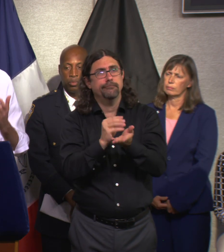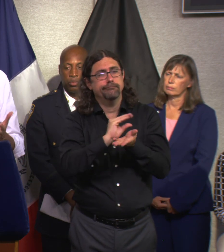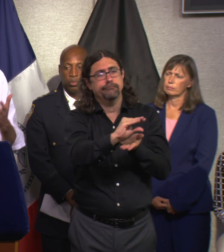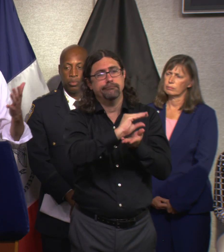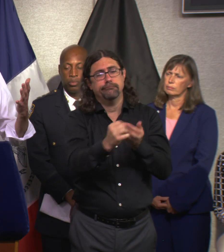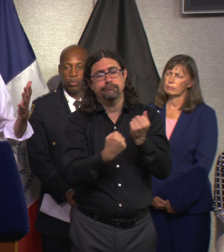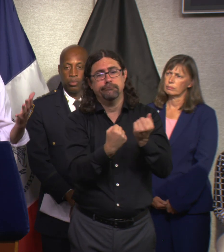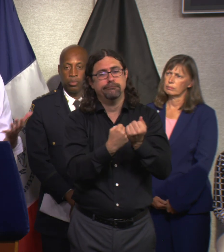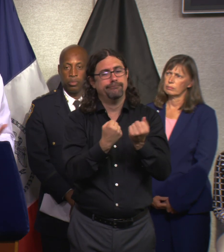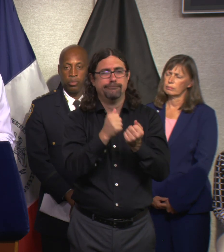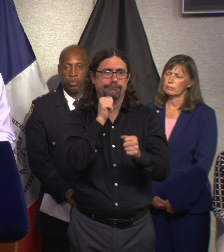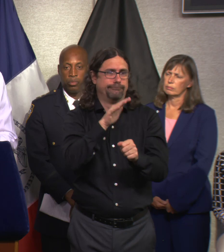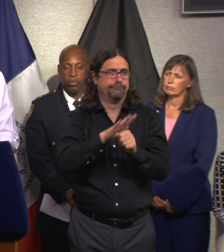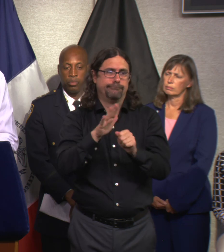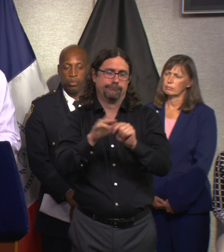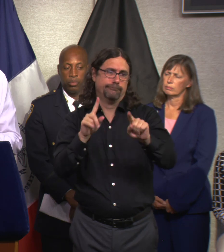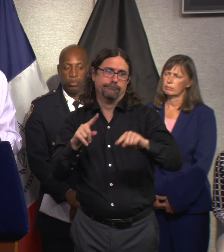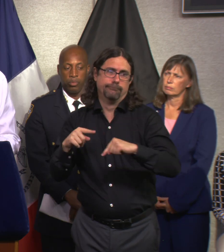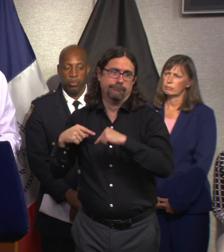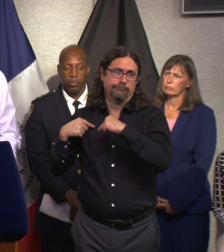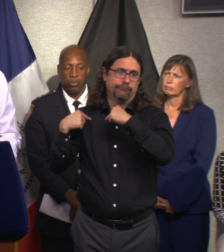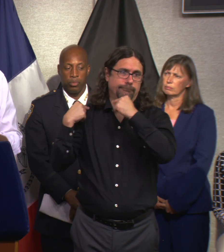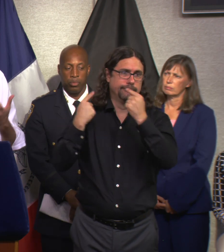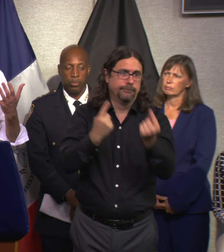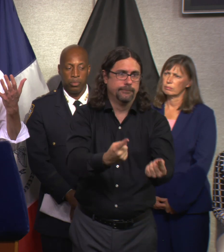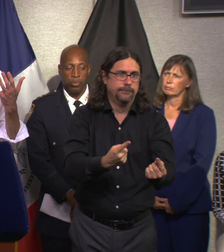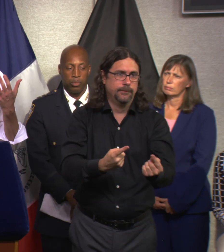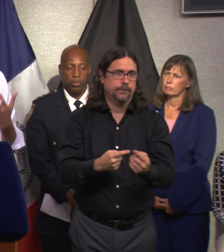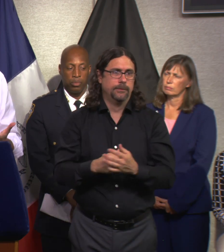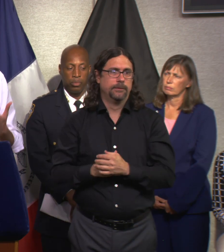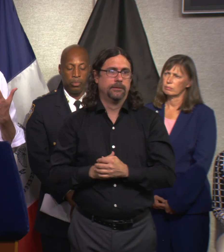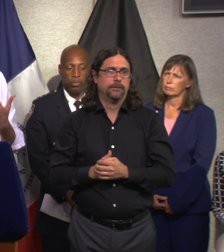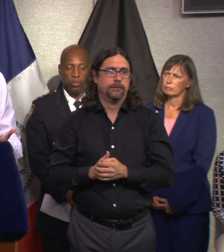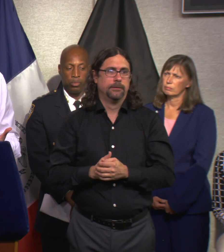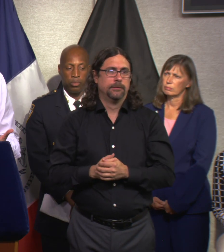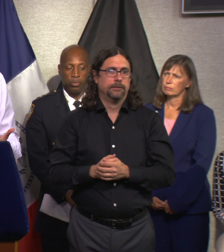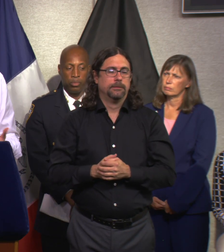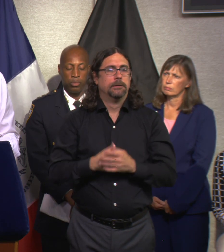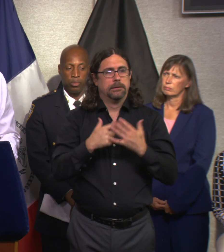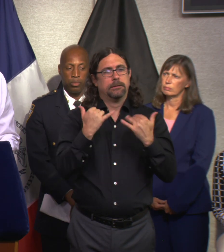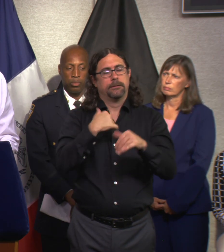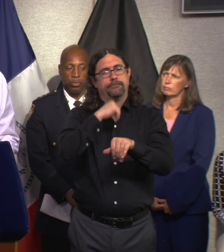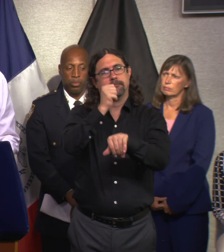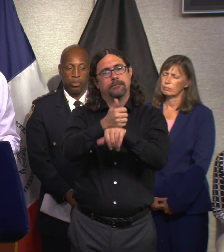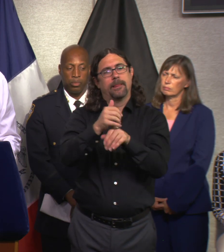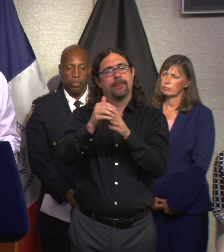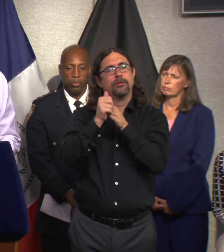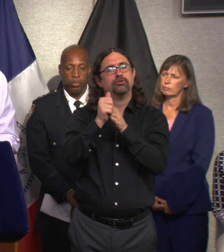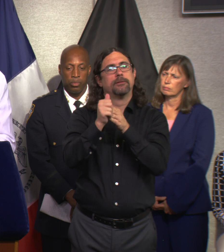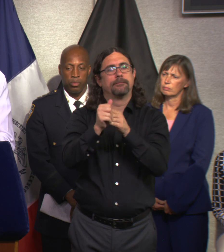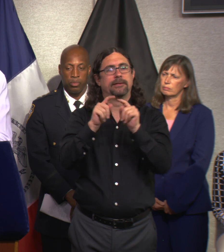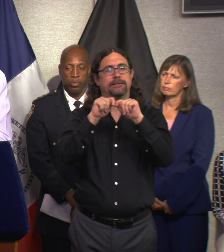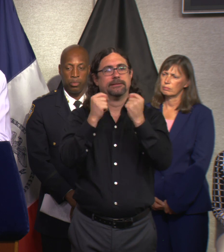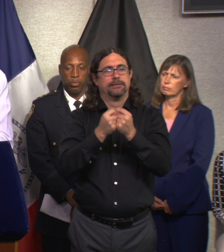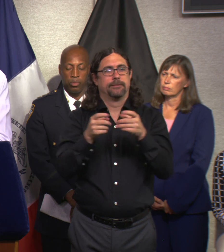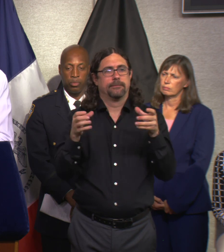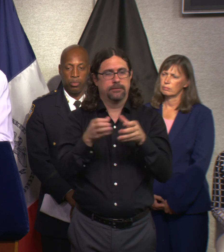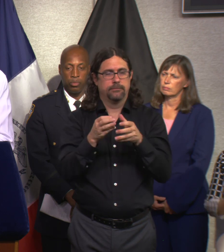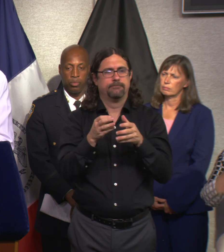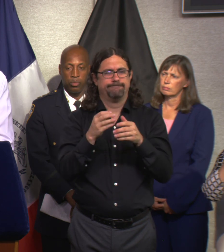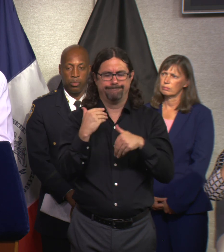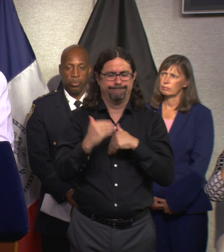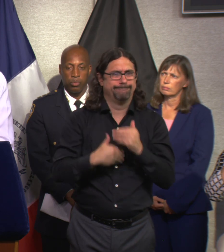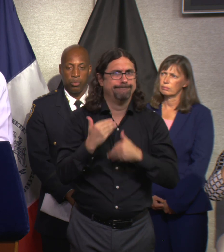I think as we now will have a long-term leadership team, are going to be able to do more faster, and Lord knows we're putting the resources